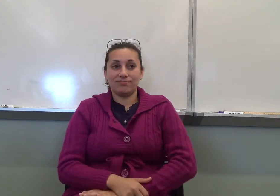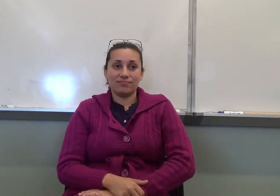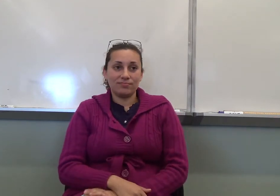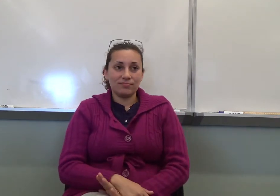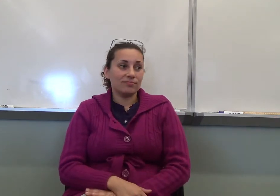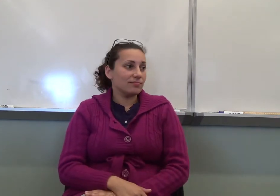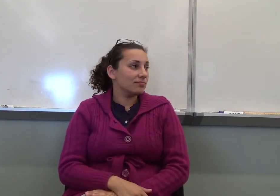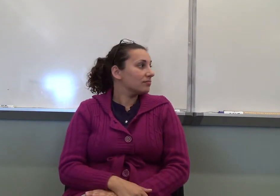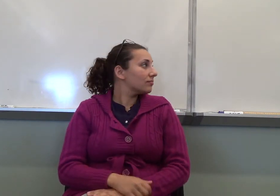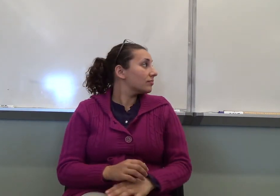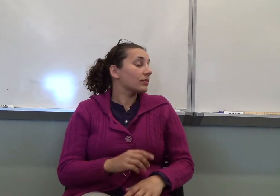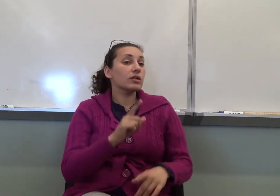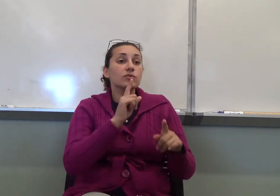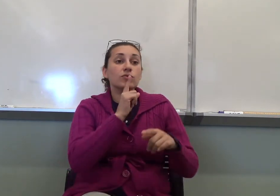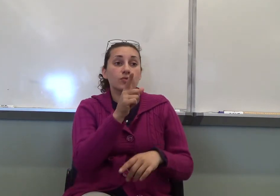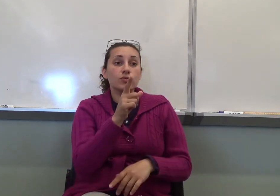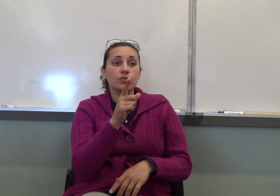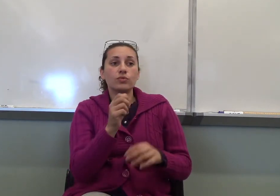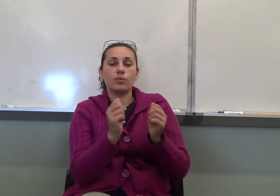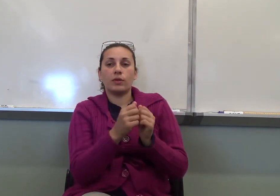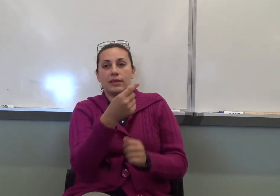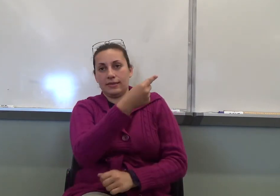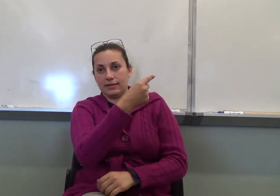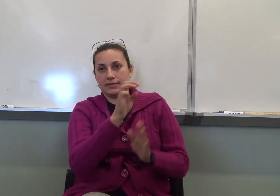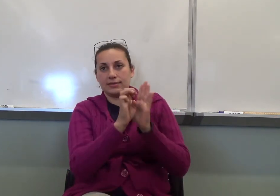And it's also true with this one.